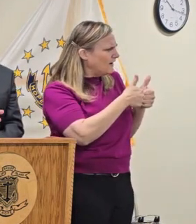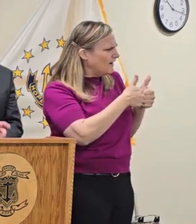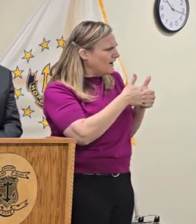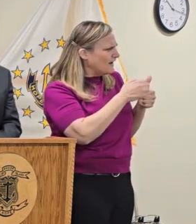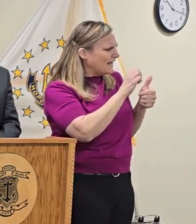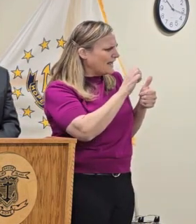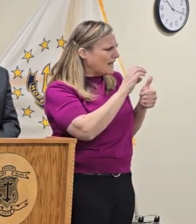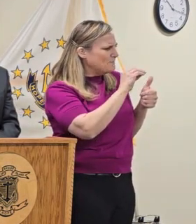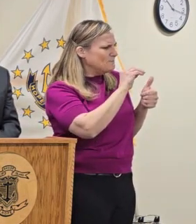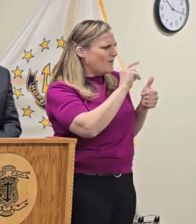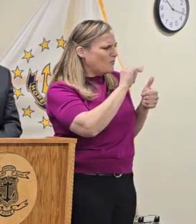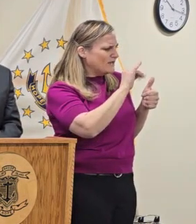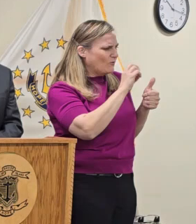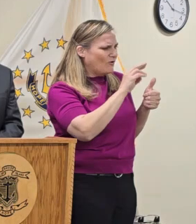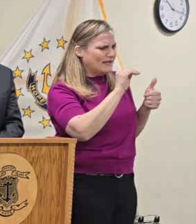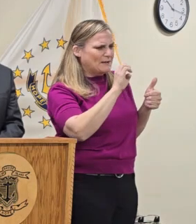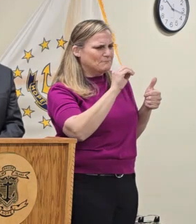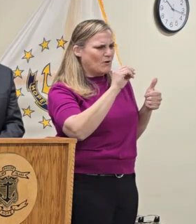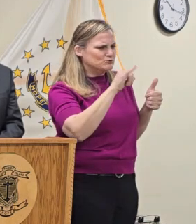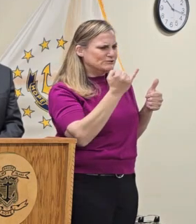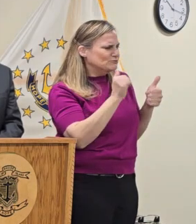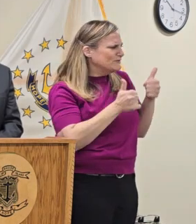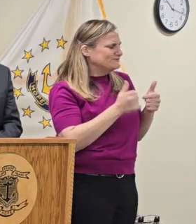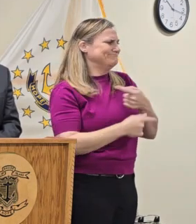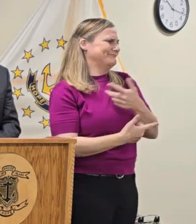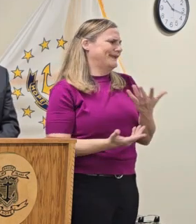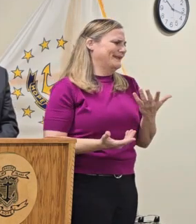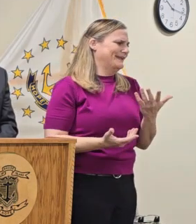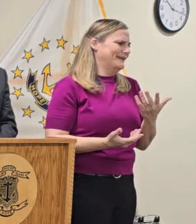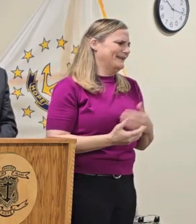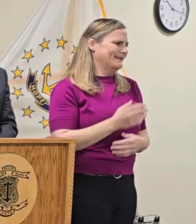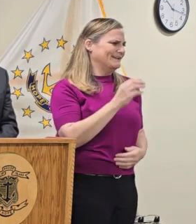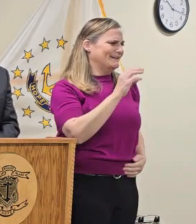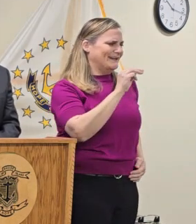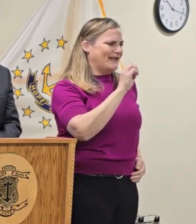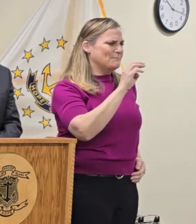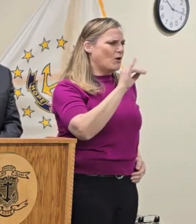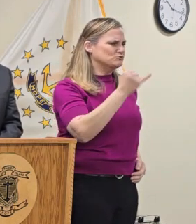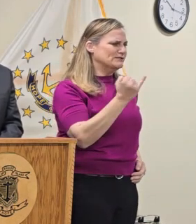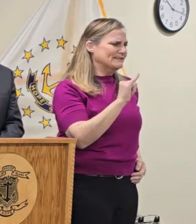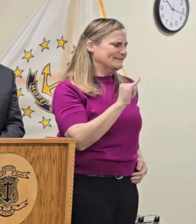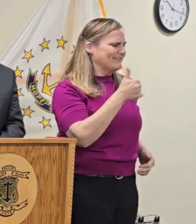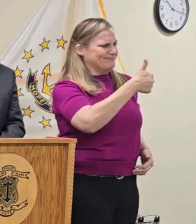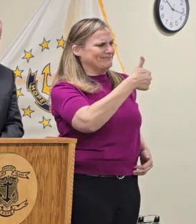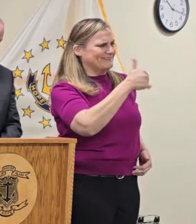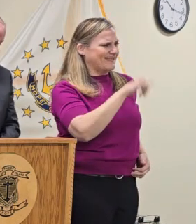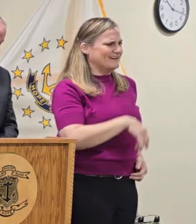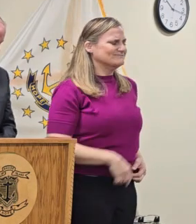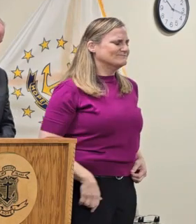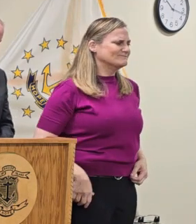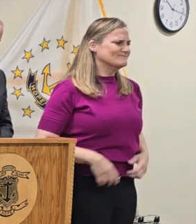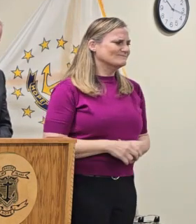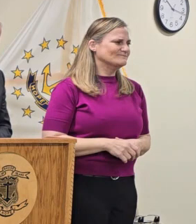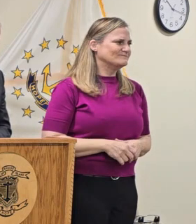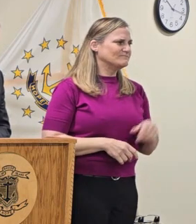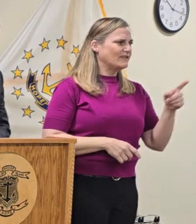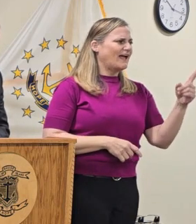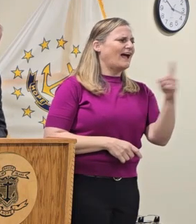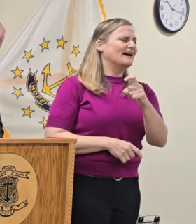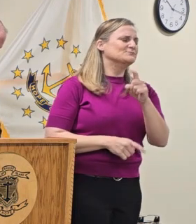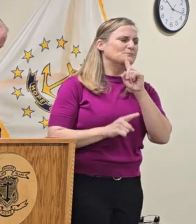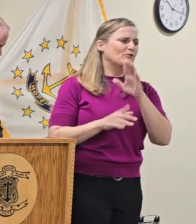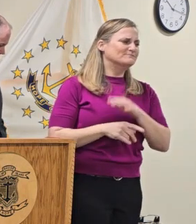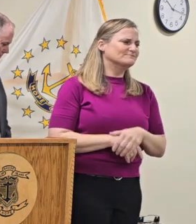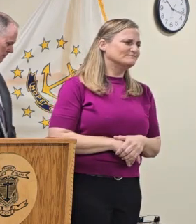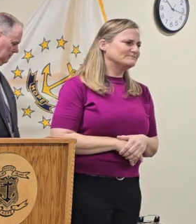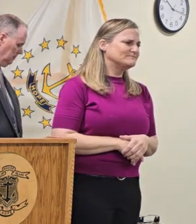happy to do that. And on the lawsuit, if the focus is to recover money, doesn't that preclude looking